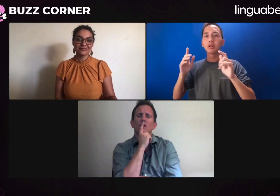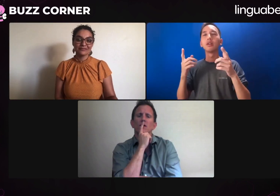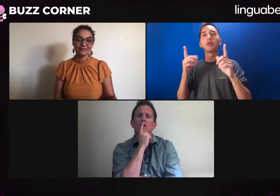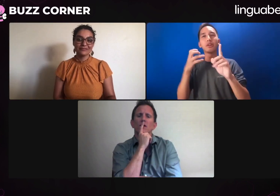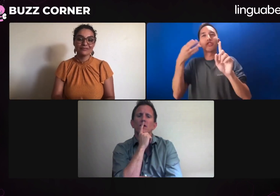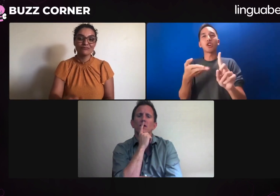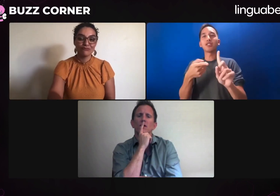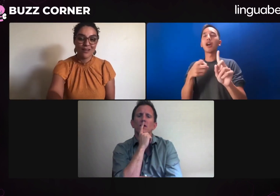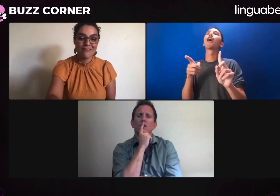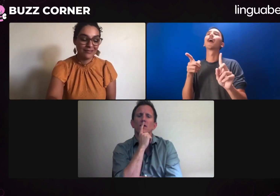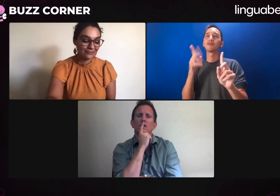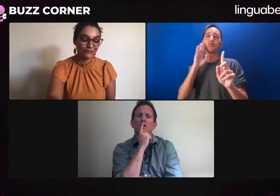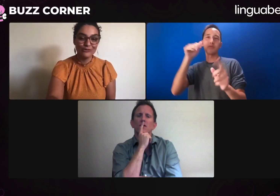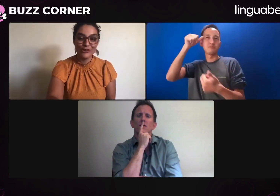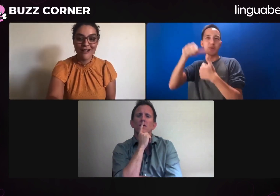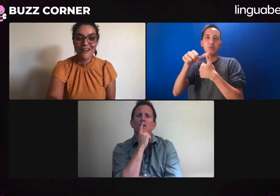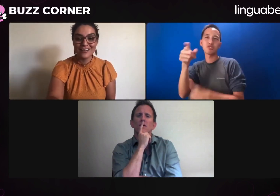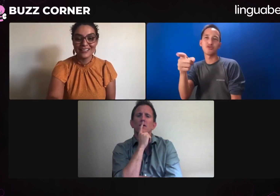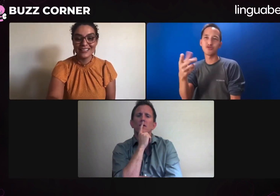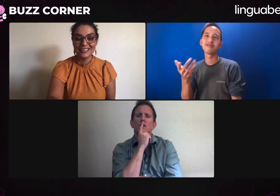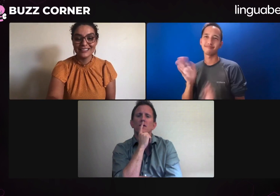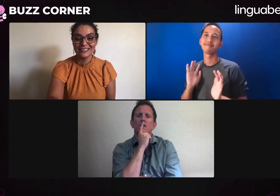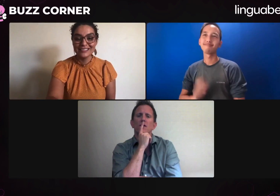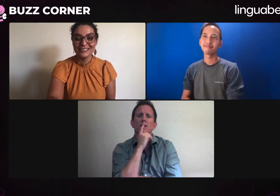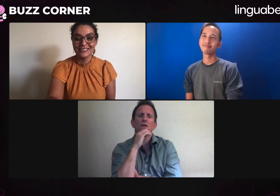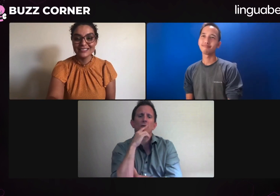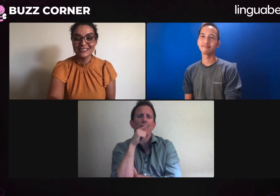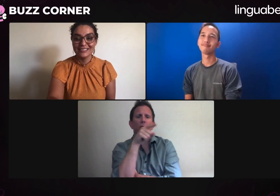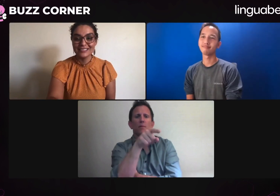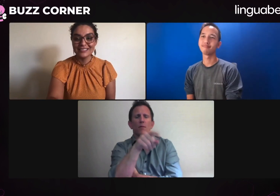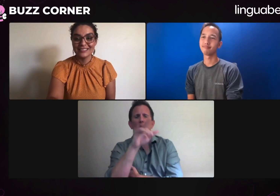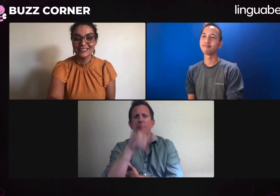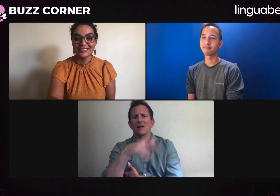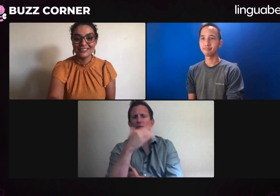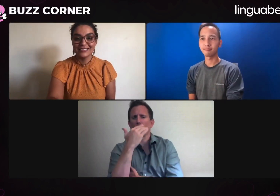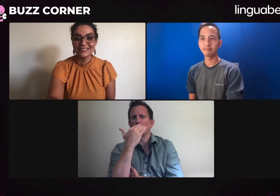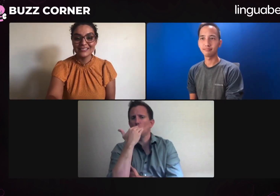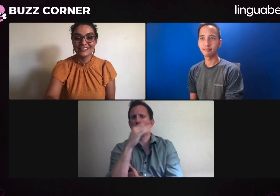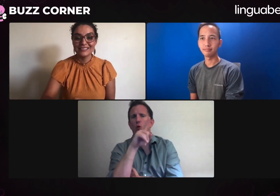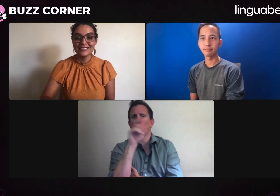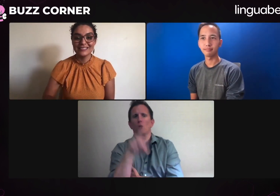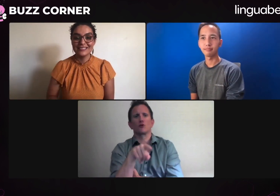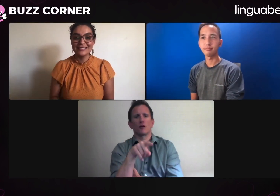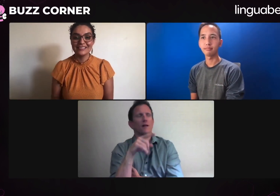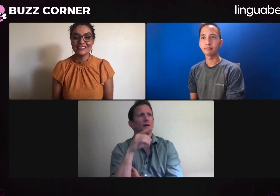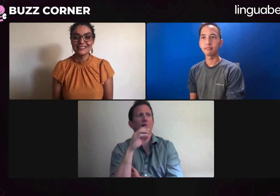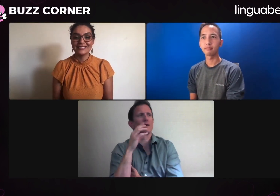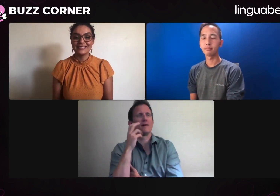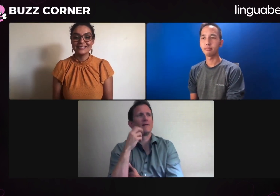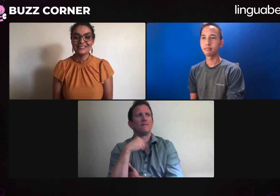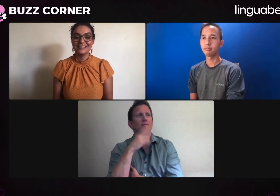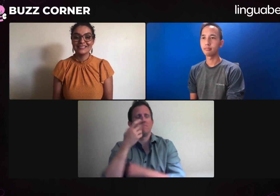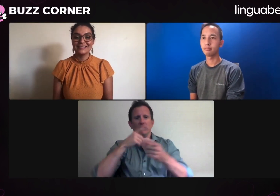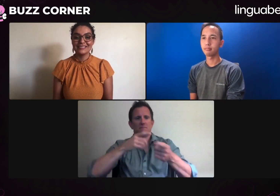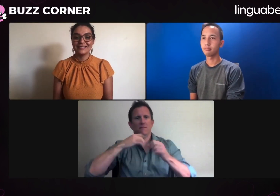is not perfect and that there are many places that it needs to be fixed, and people will remember